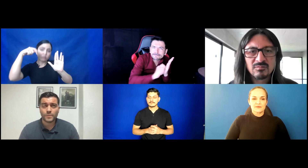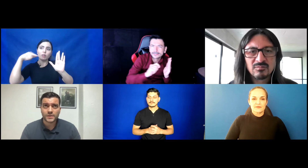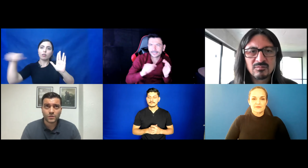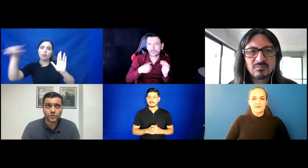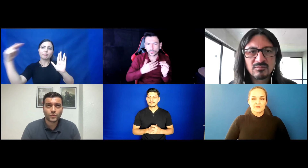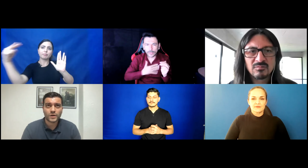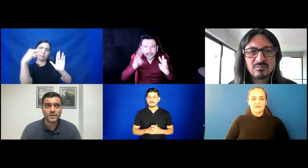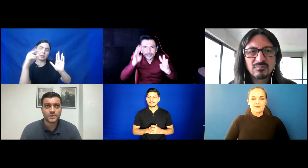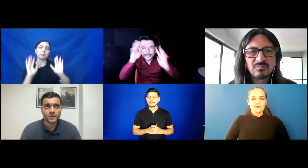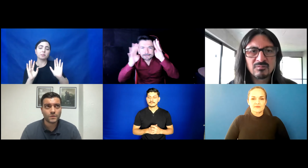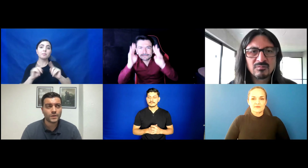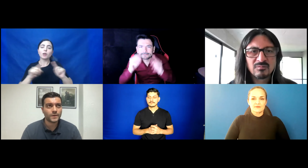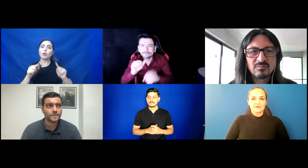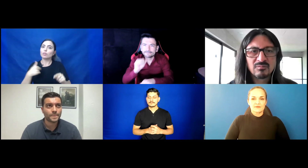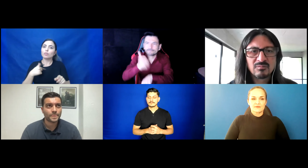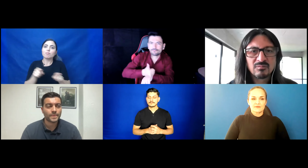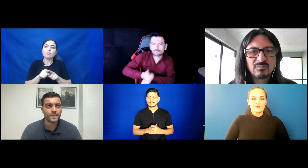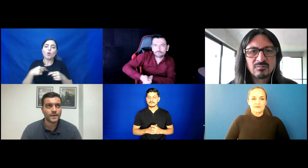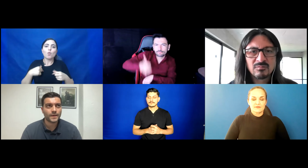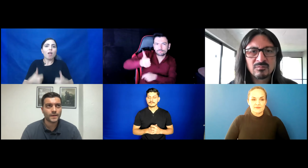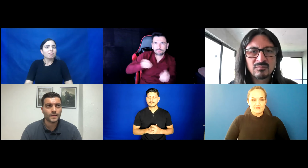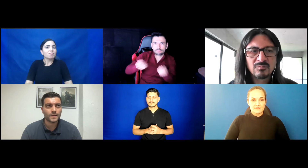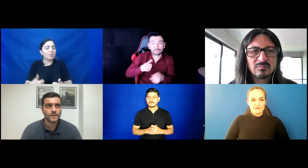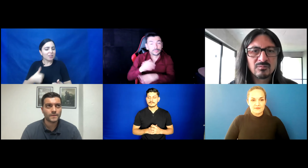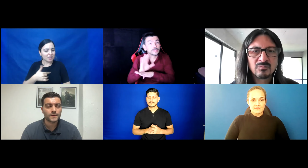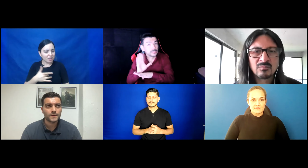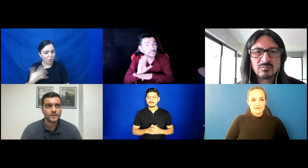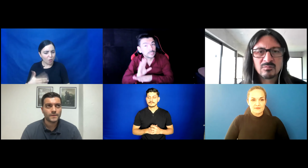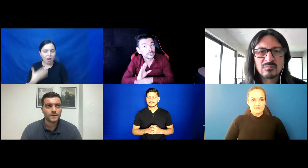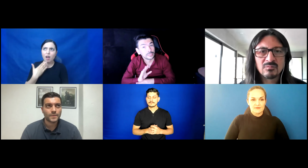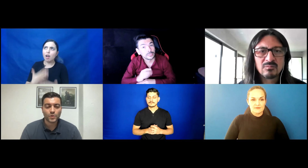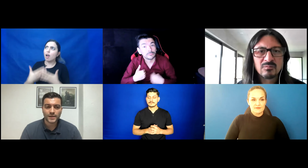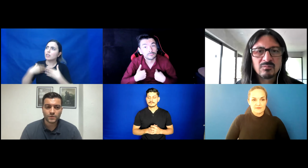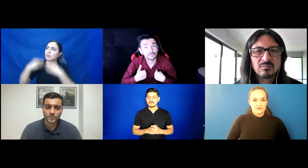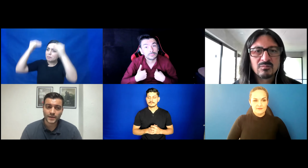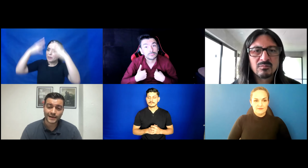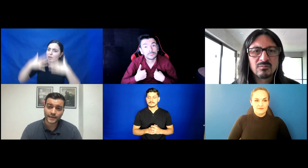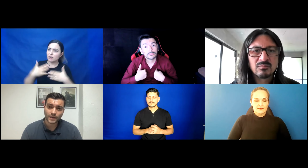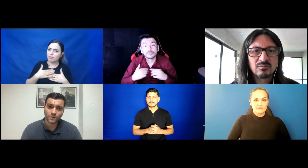films as a movie director. But